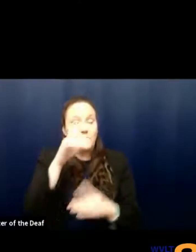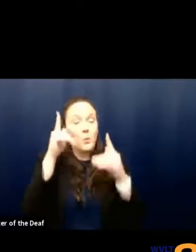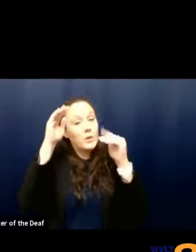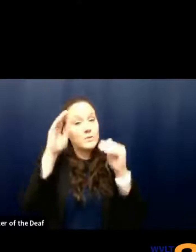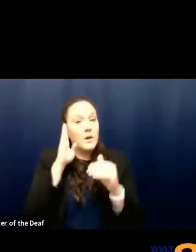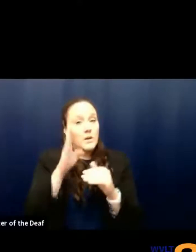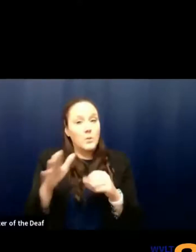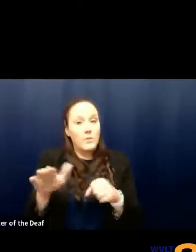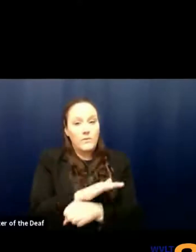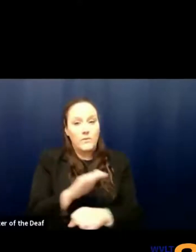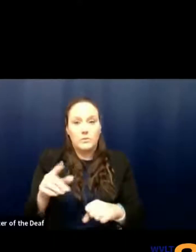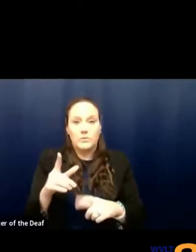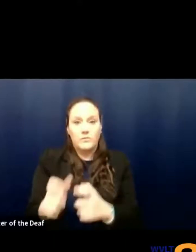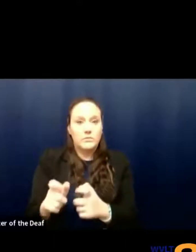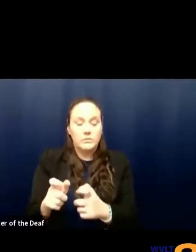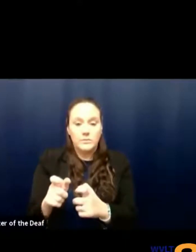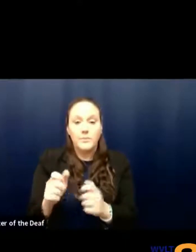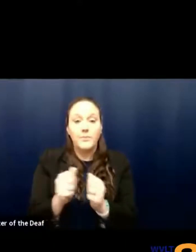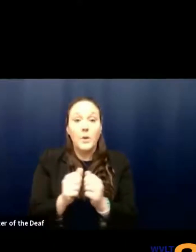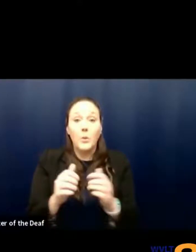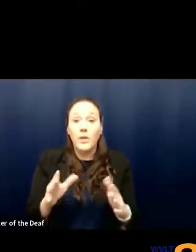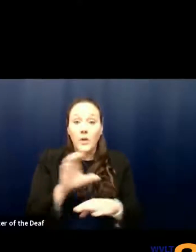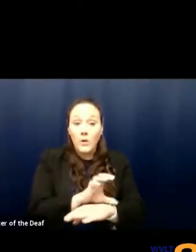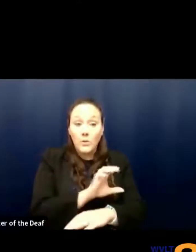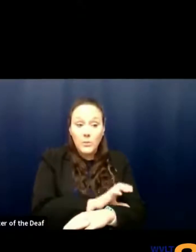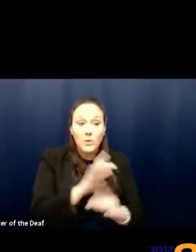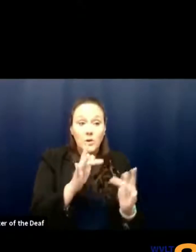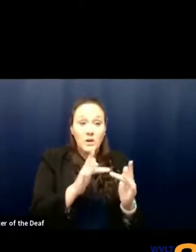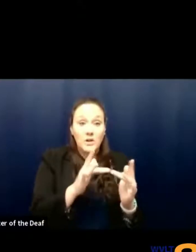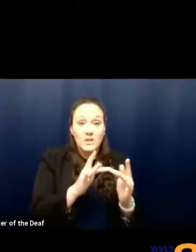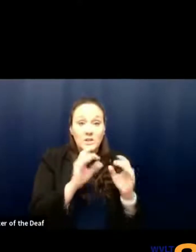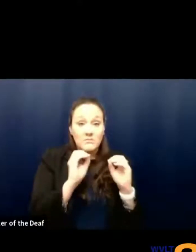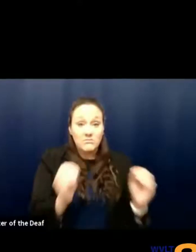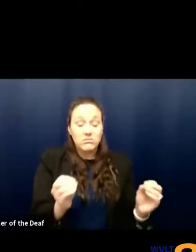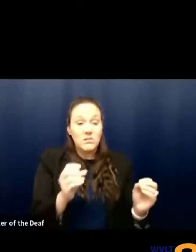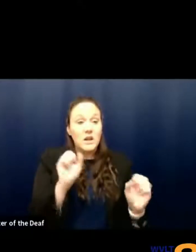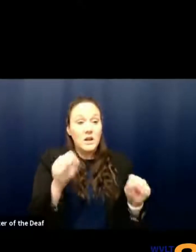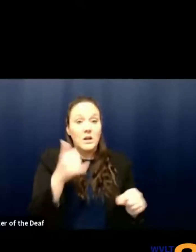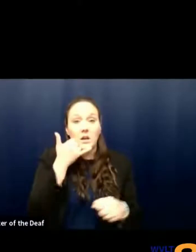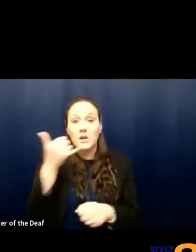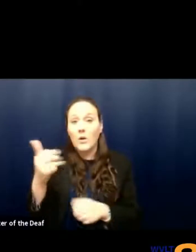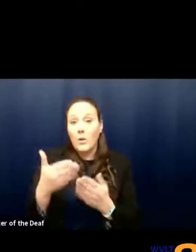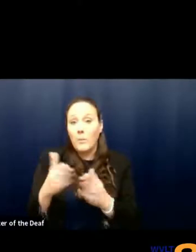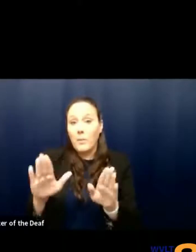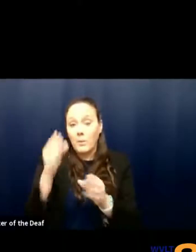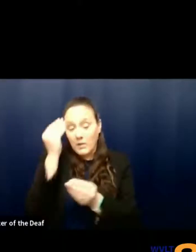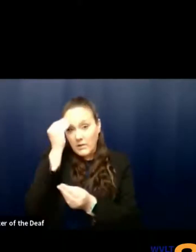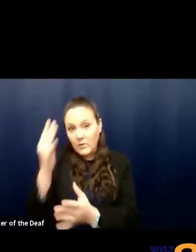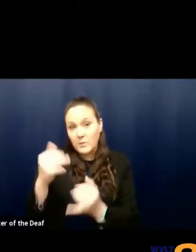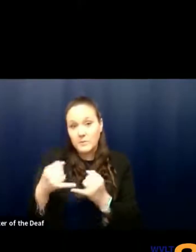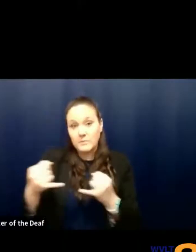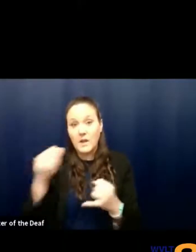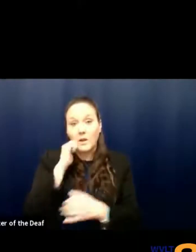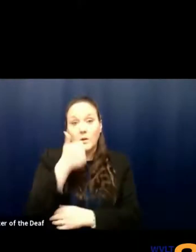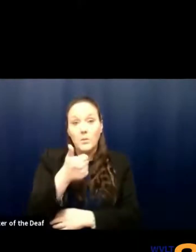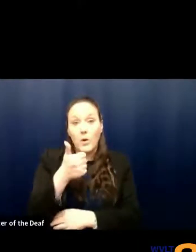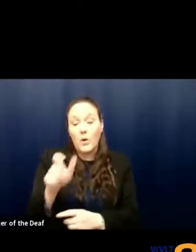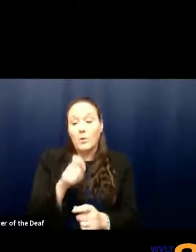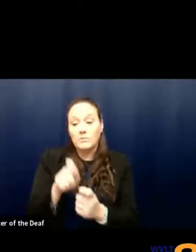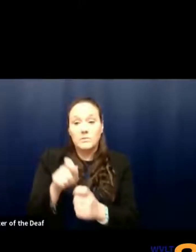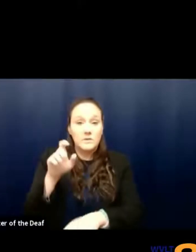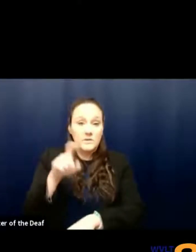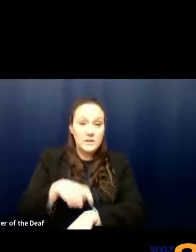those without computer or internet access, you can call our public information line tomorrow at the designated time to sign up for